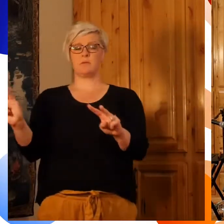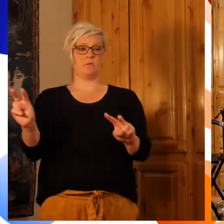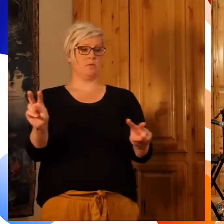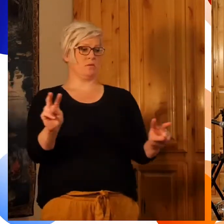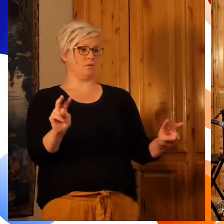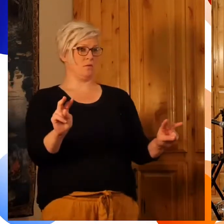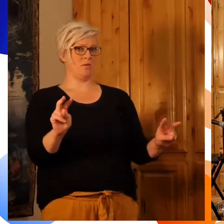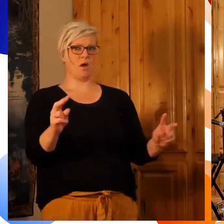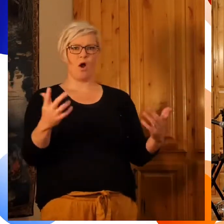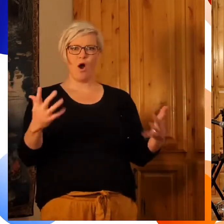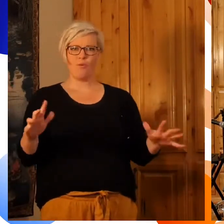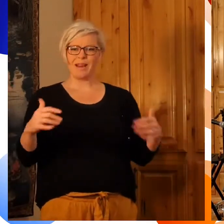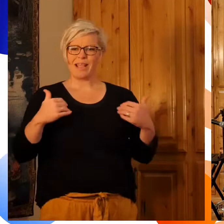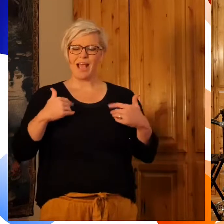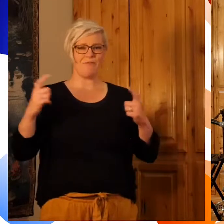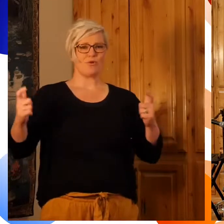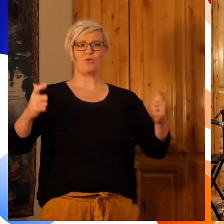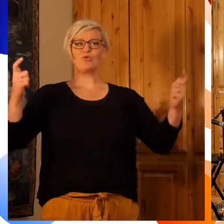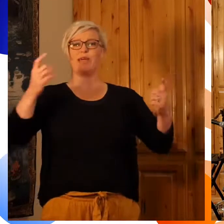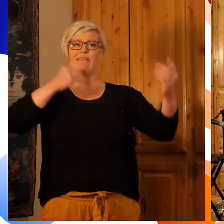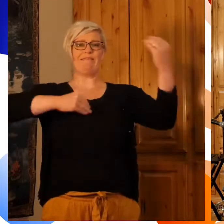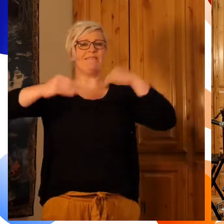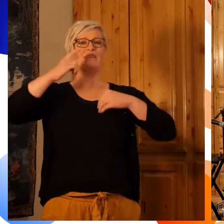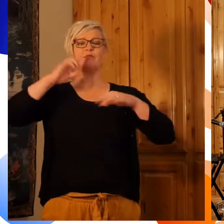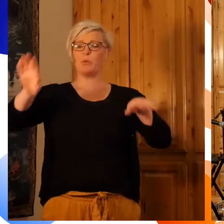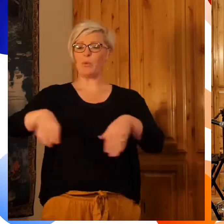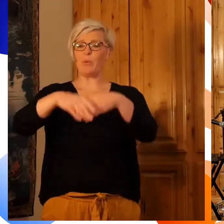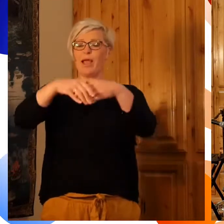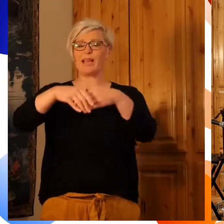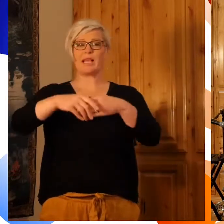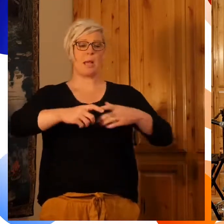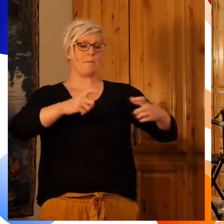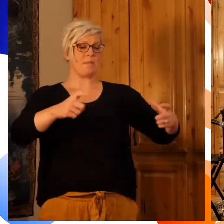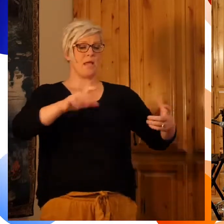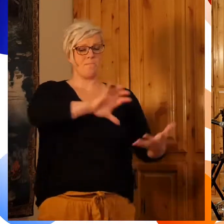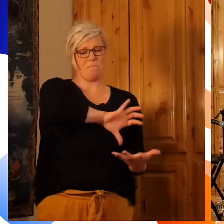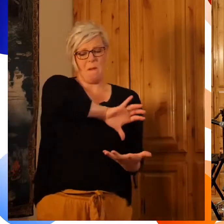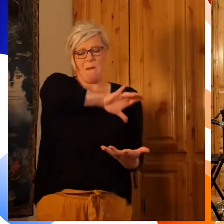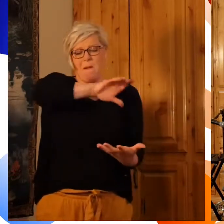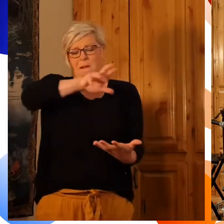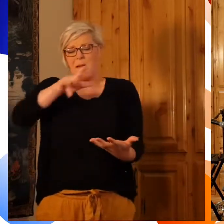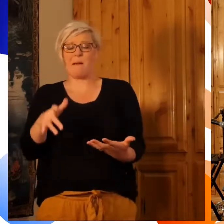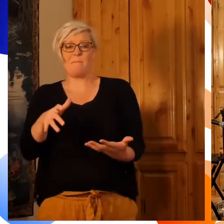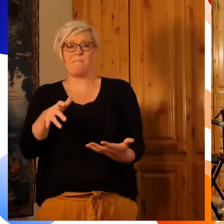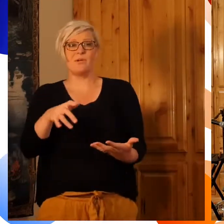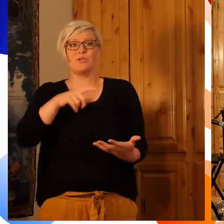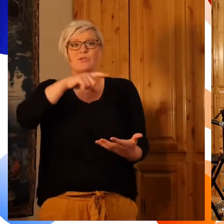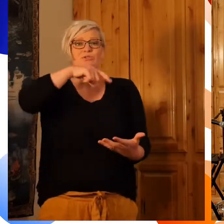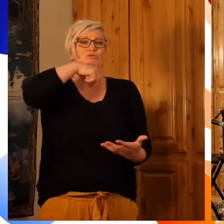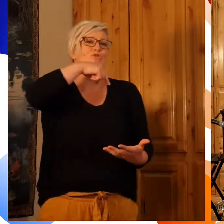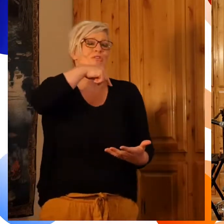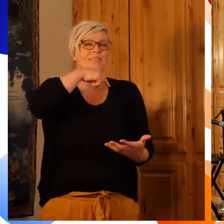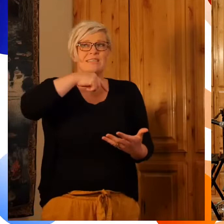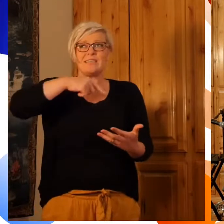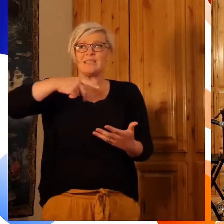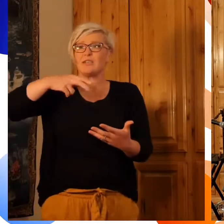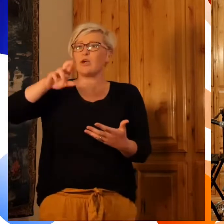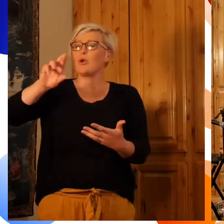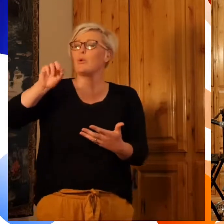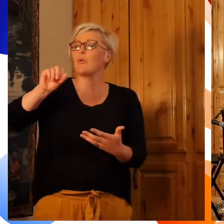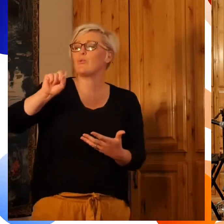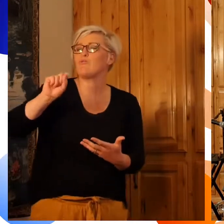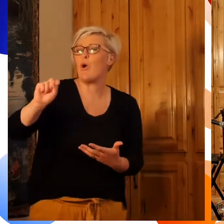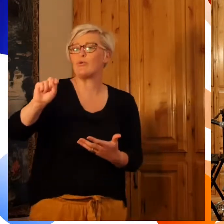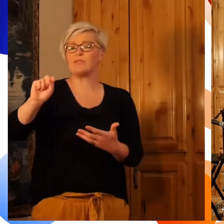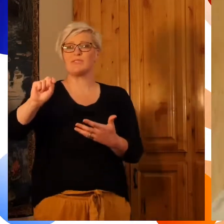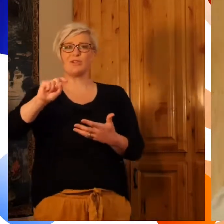ready to go, for there were plates piled with roast turkey and pot roast, and there was chickens and all